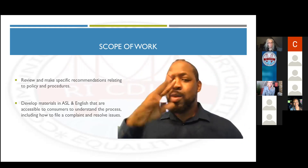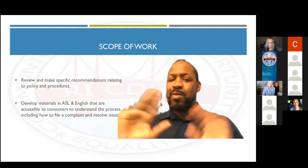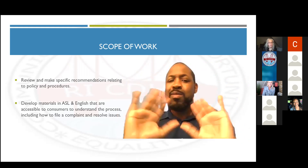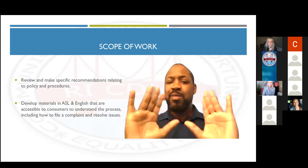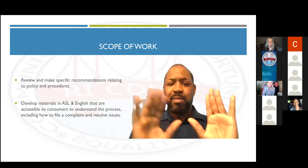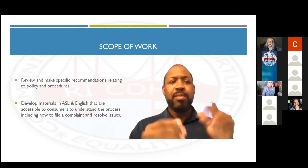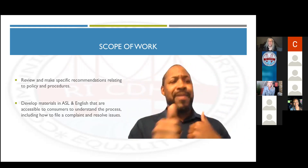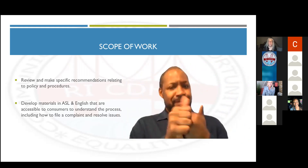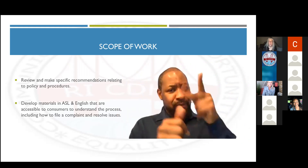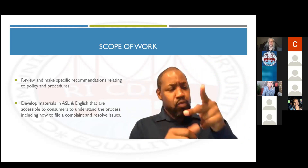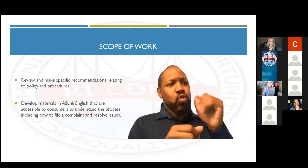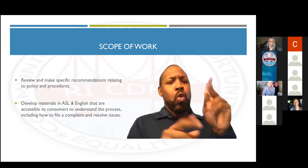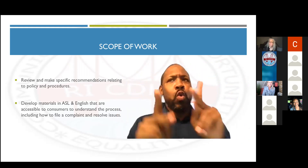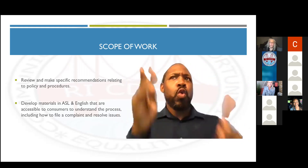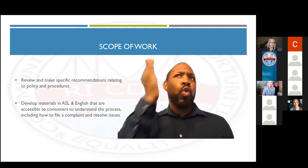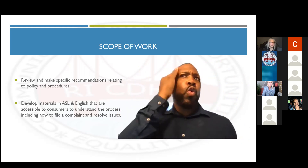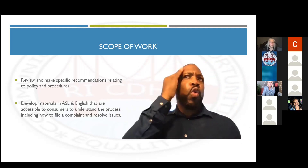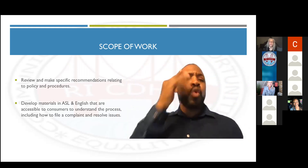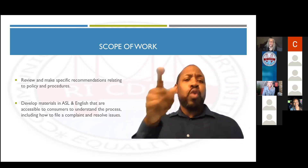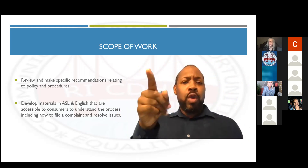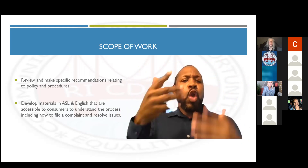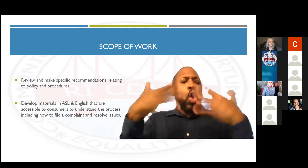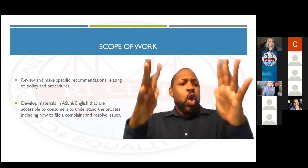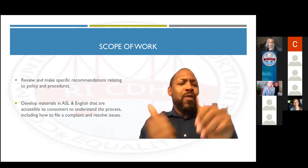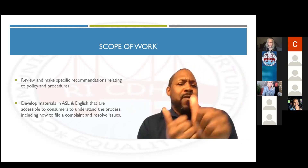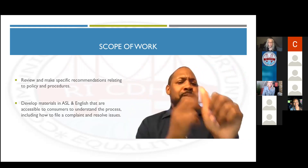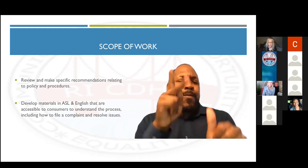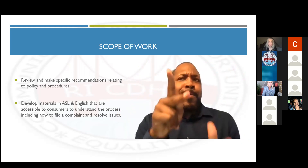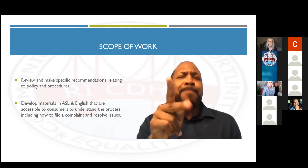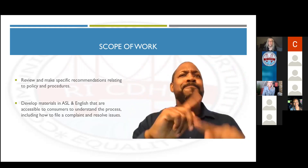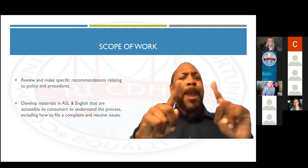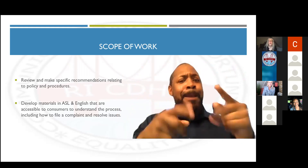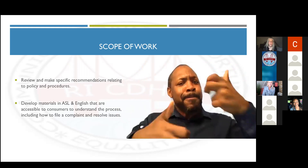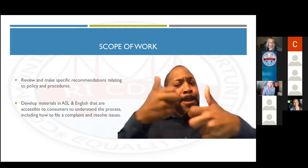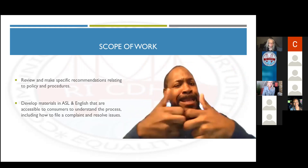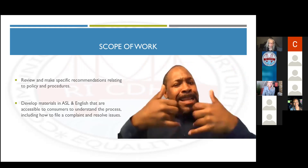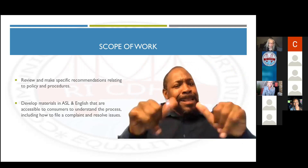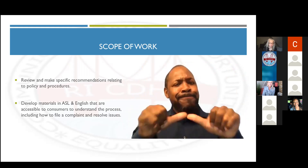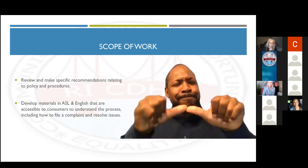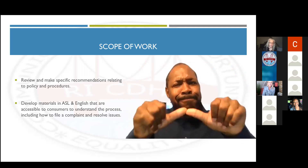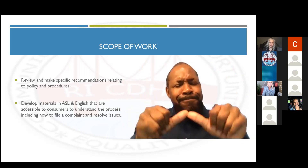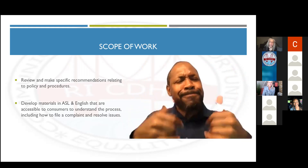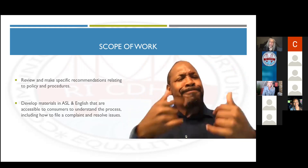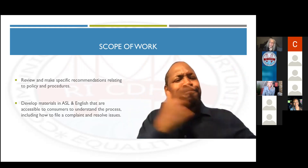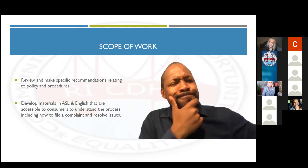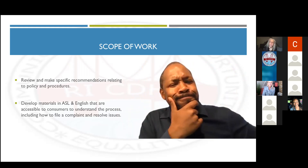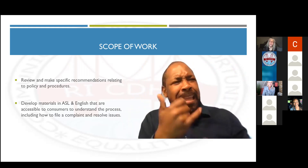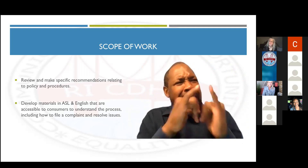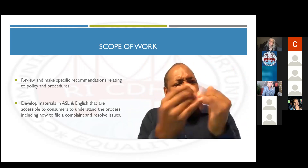complaint, and that we're not overlooking anything or just ignoring the complaints. We know that these complaints are happening, and if the